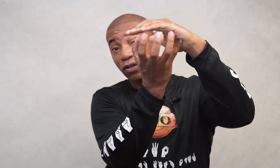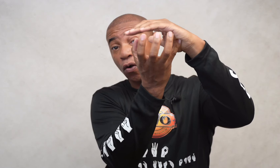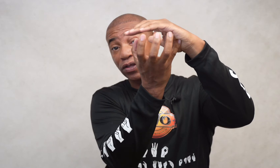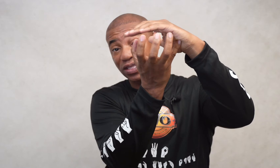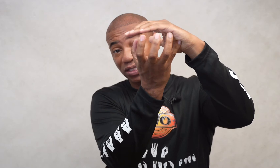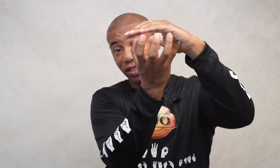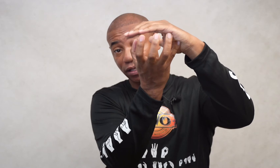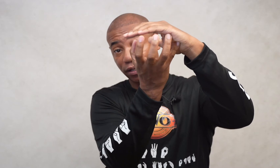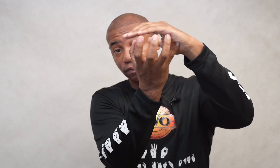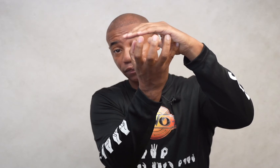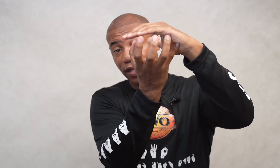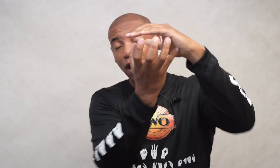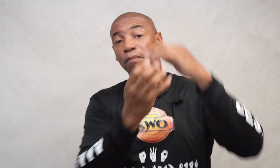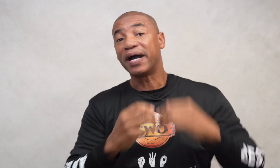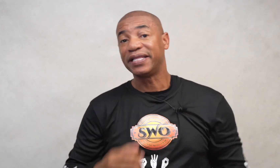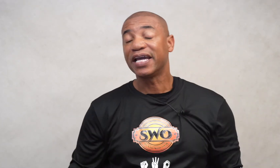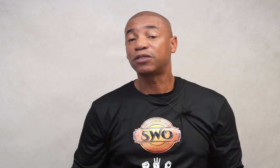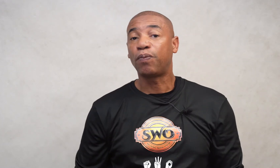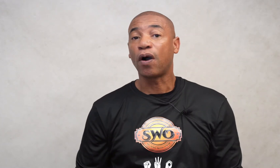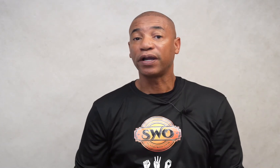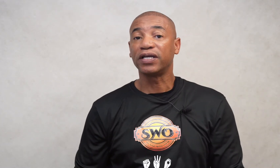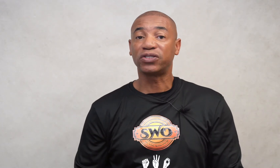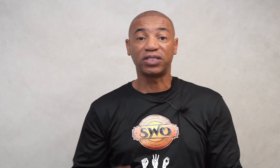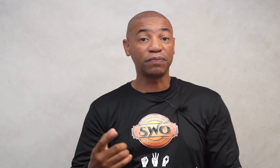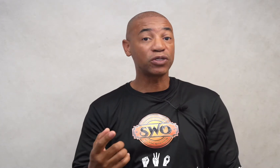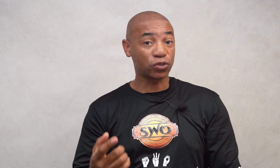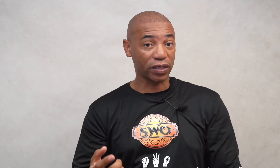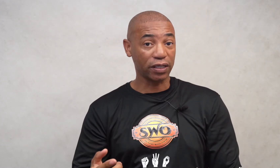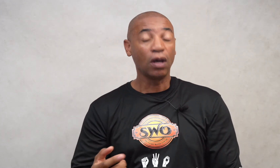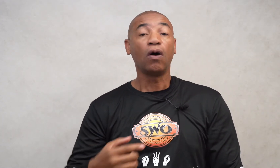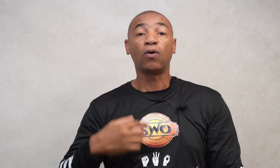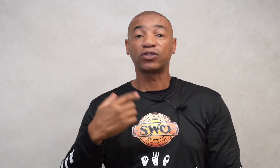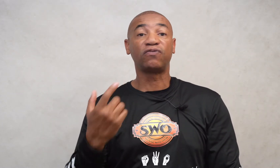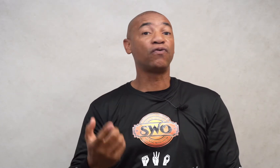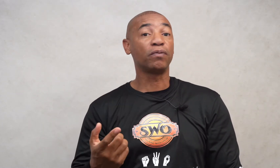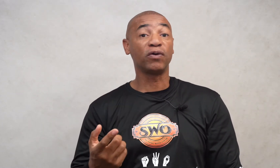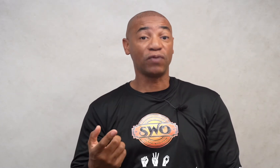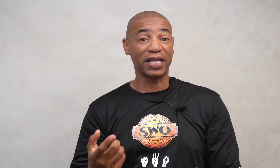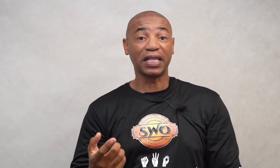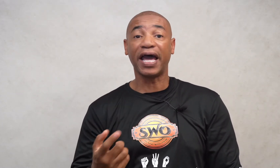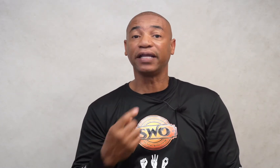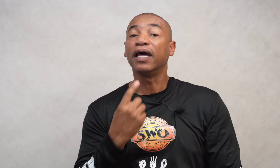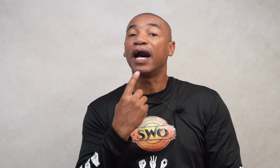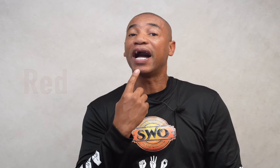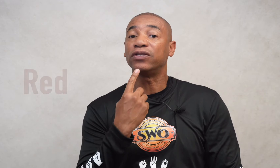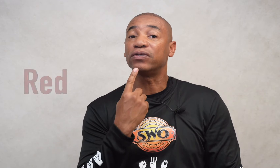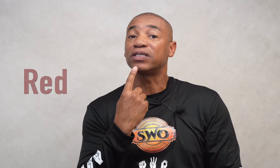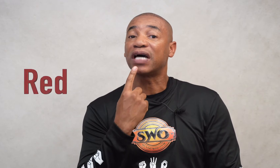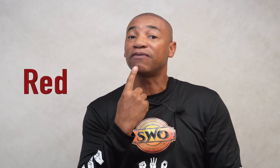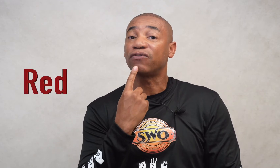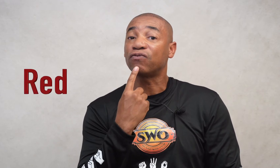on the ceiling. My next part is to demonstrate or to form the red light. I do the sign for